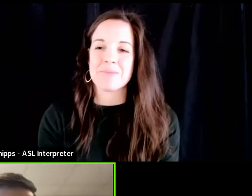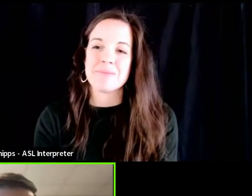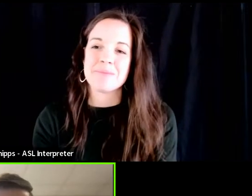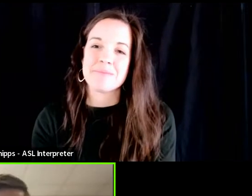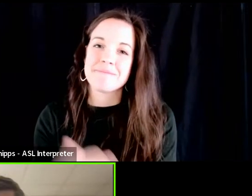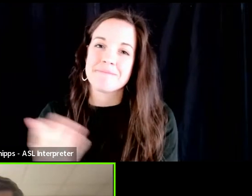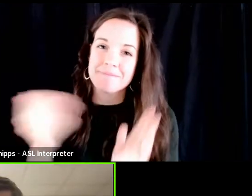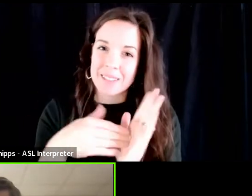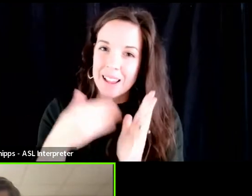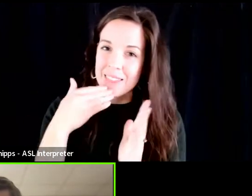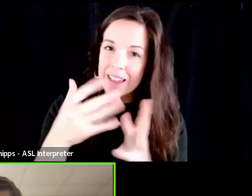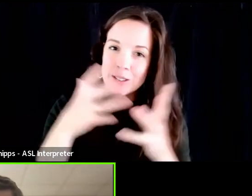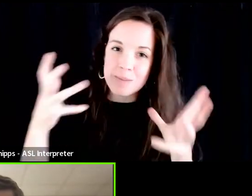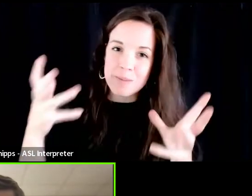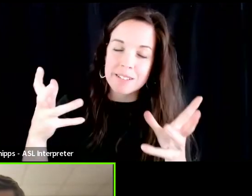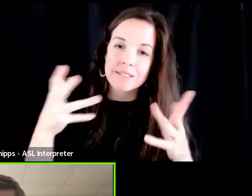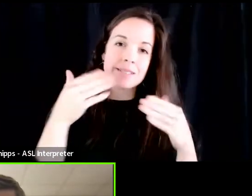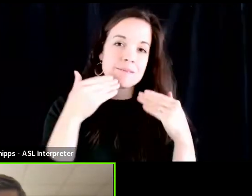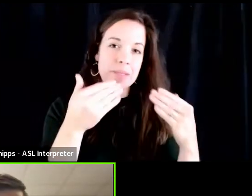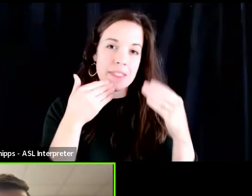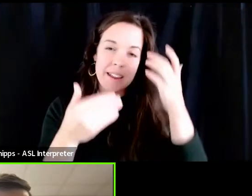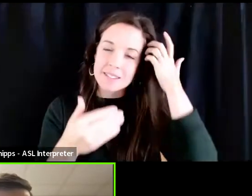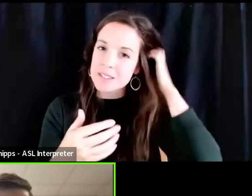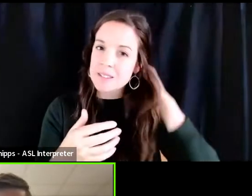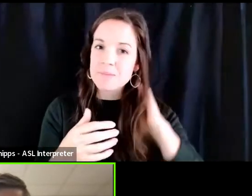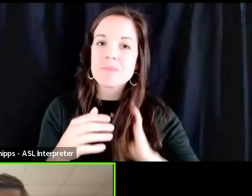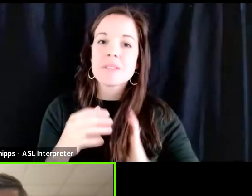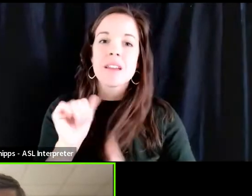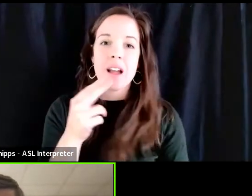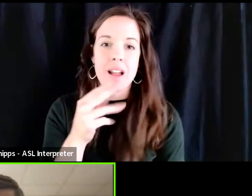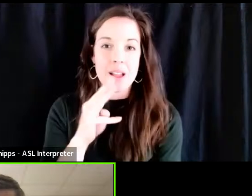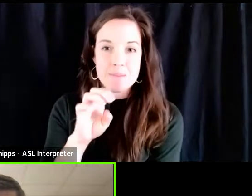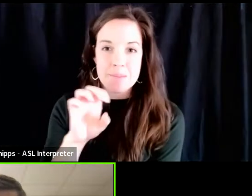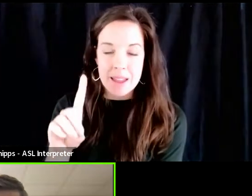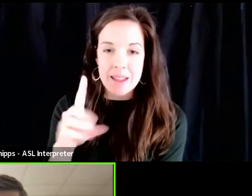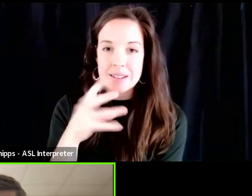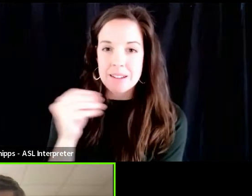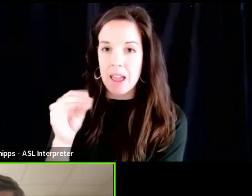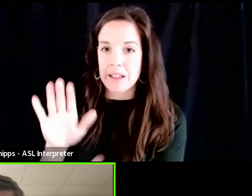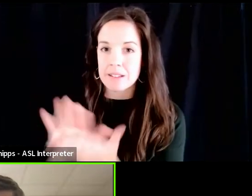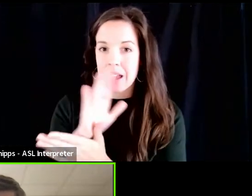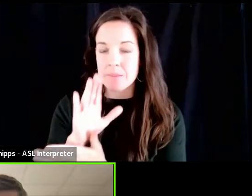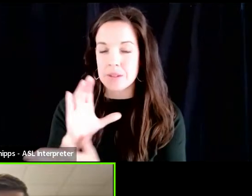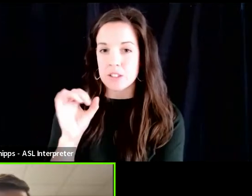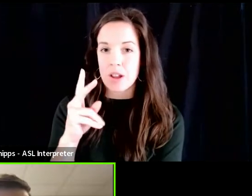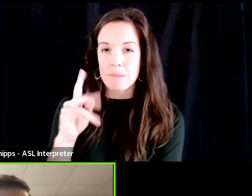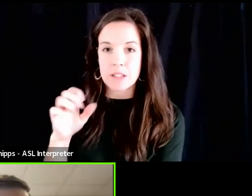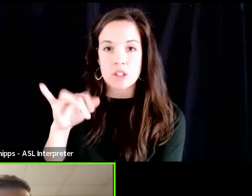much. And thank Ahmed and campus chaplain Joe Pritchett